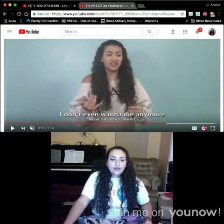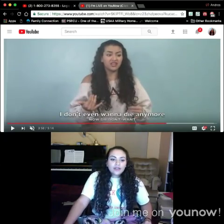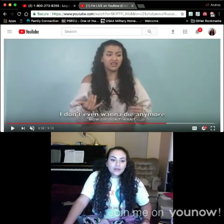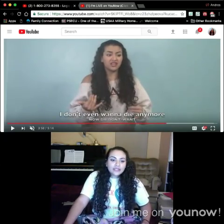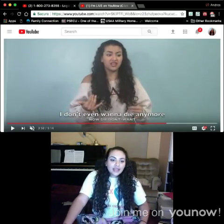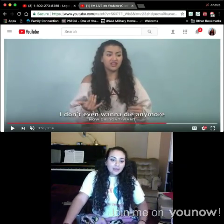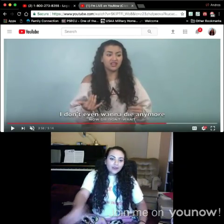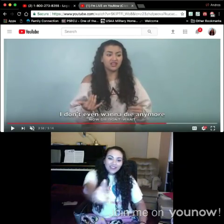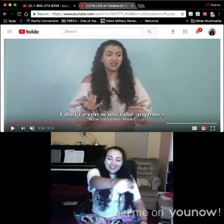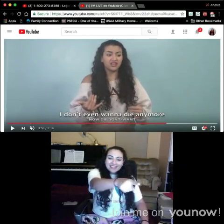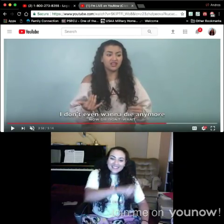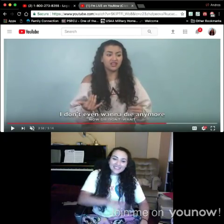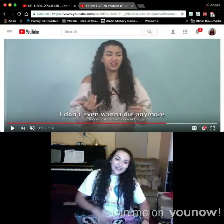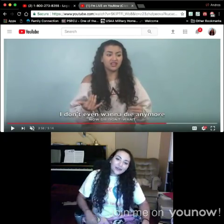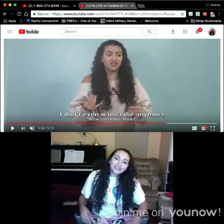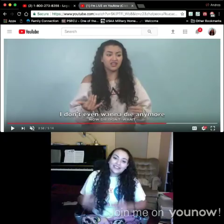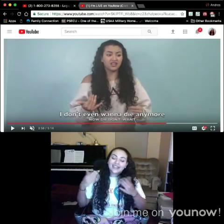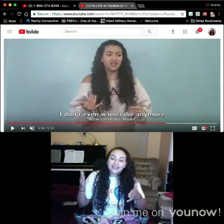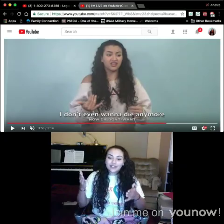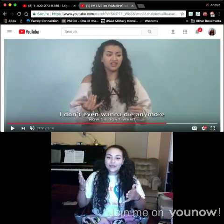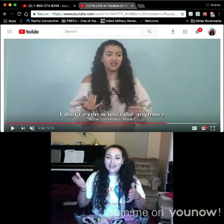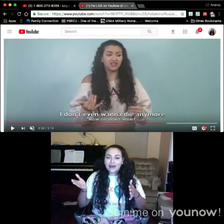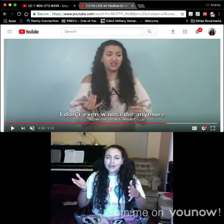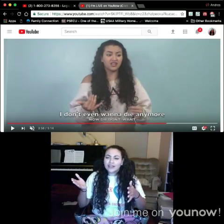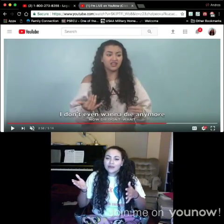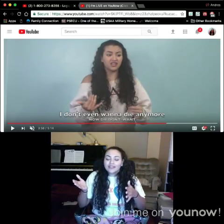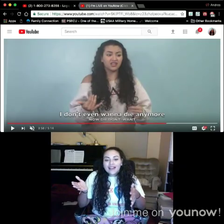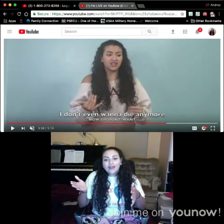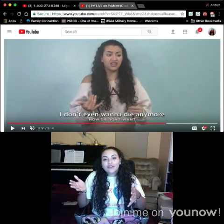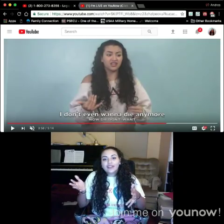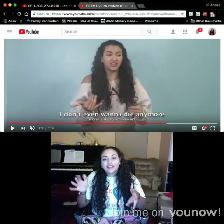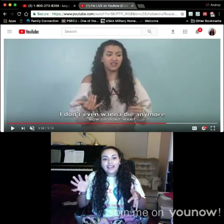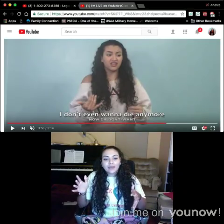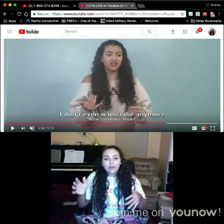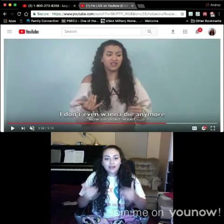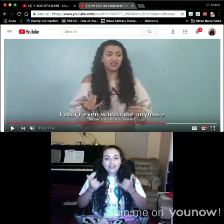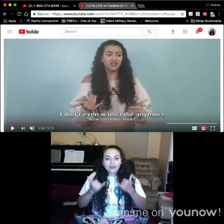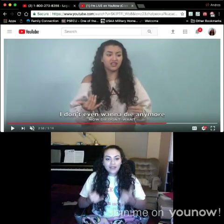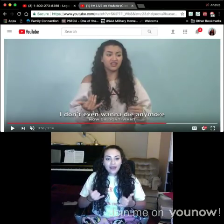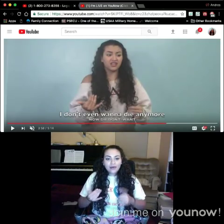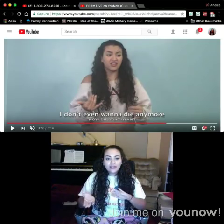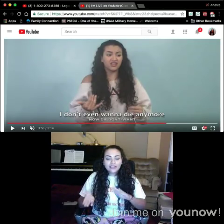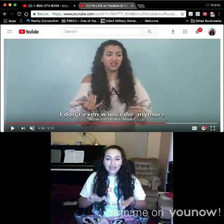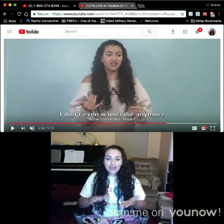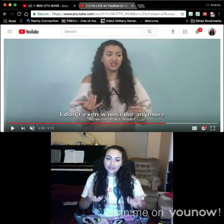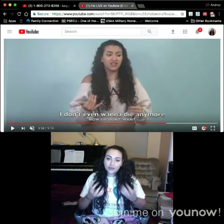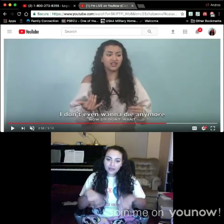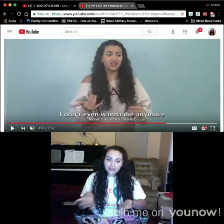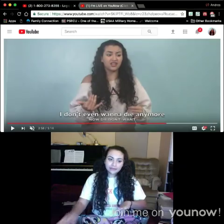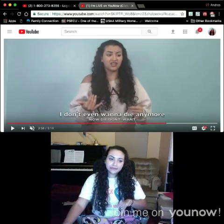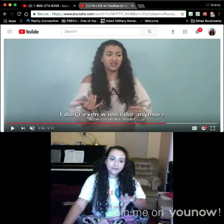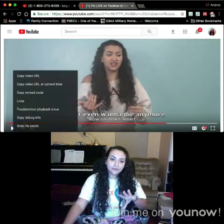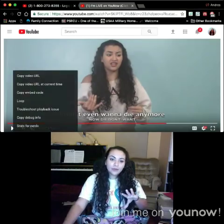I don't even want to die anymore. There it is. I say no to kind of show now, not no. Now for the like anymore part. So now, die, don't